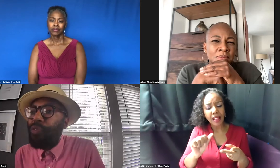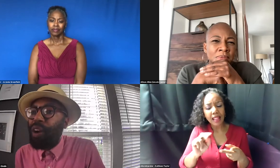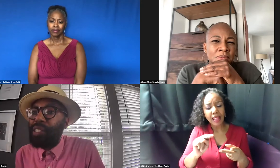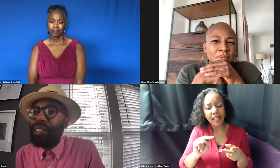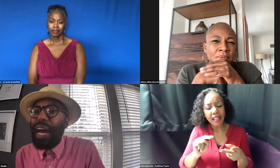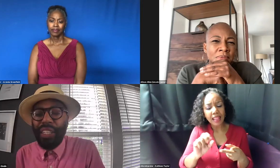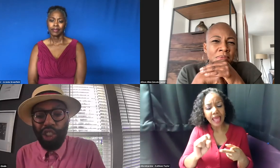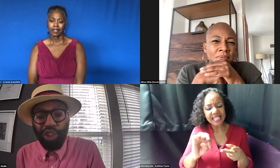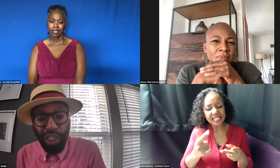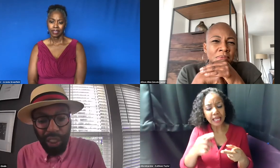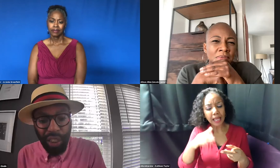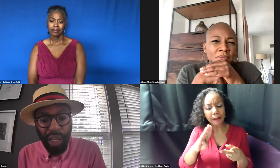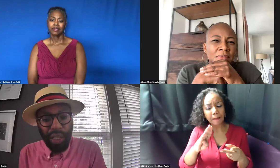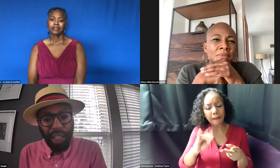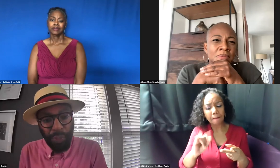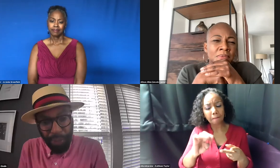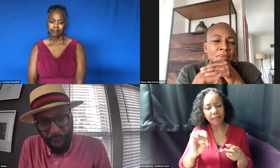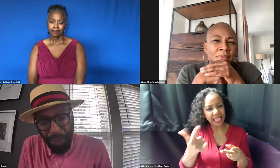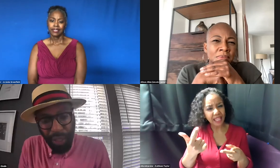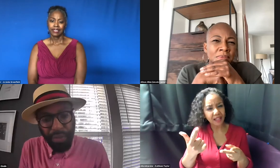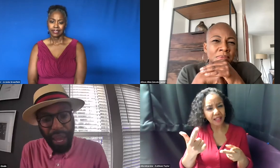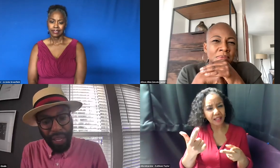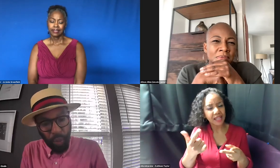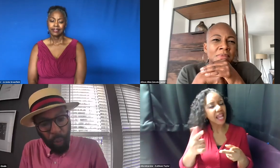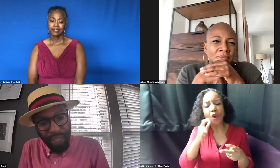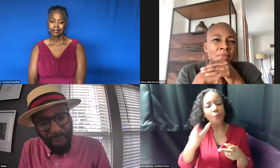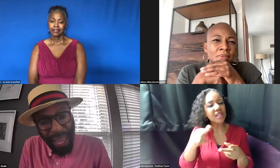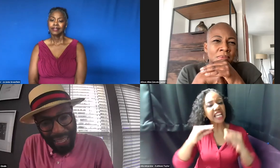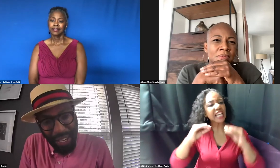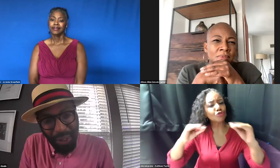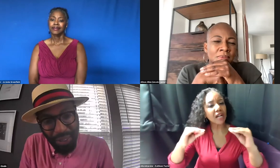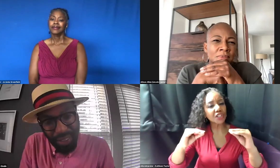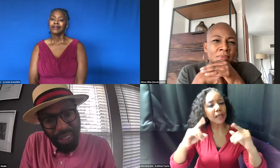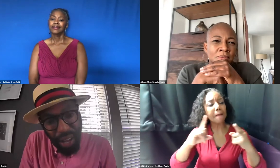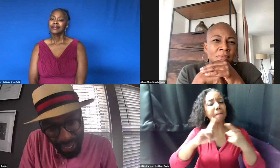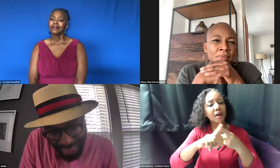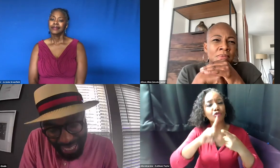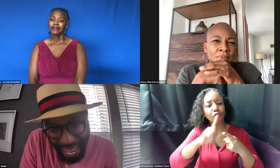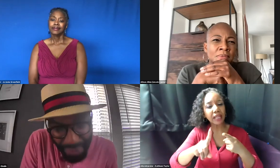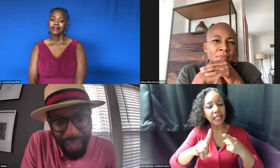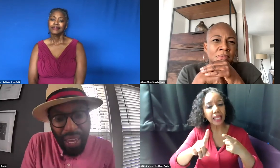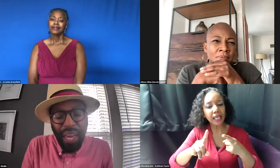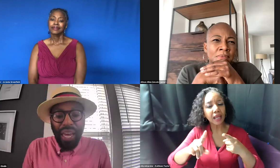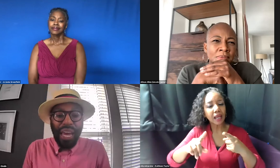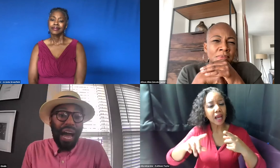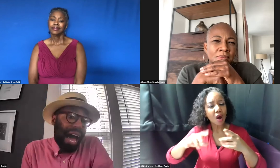they offer us is not instruction, it's prescription, right? It's wisdom that heals mm-hmm. in the